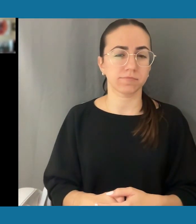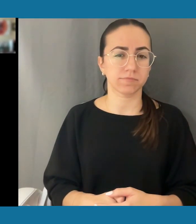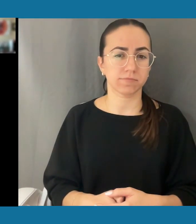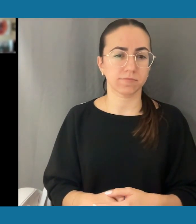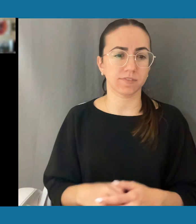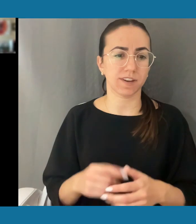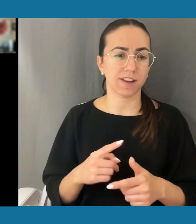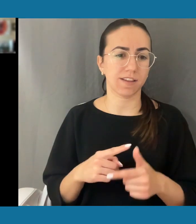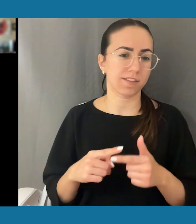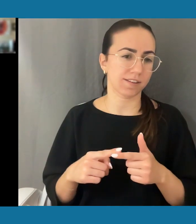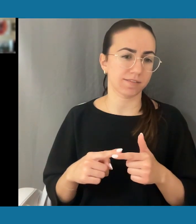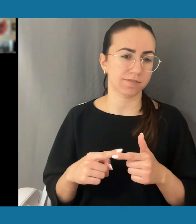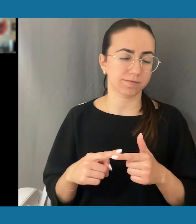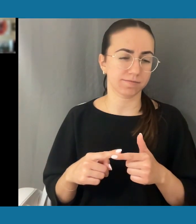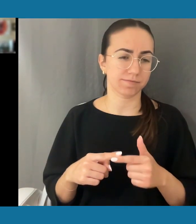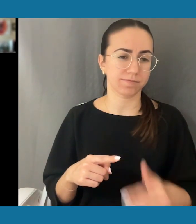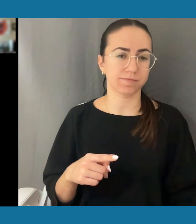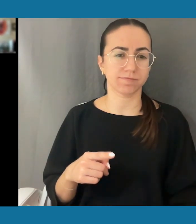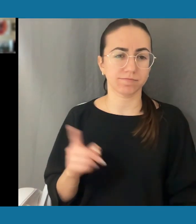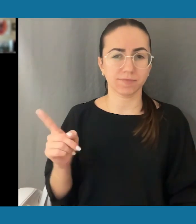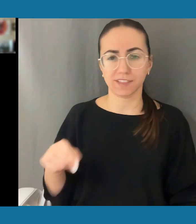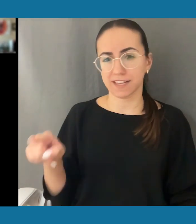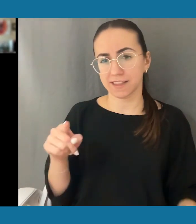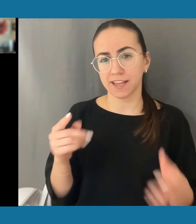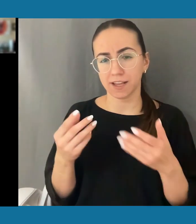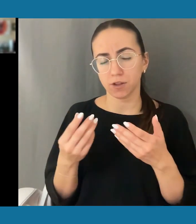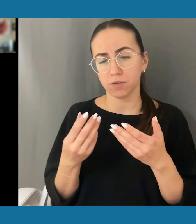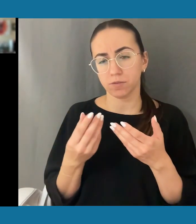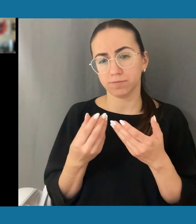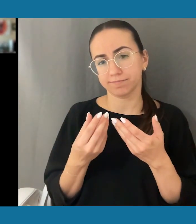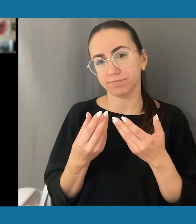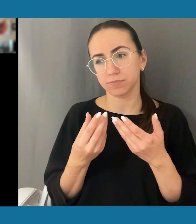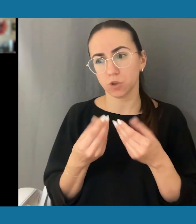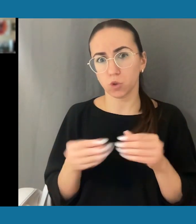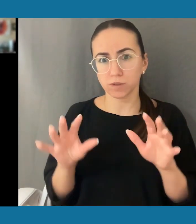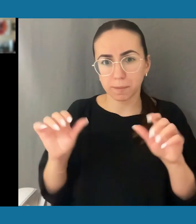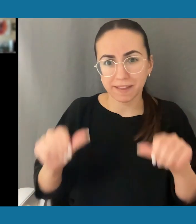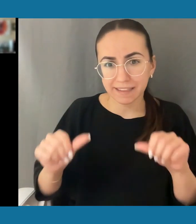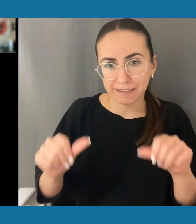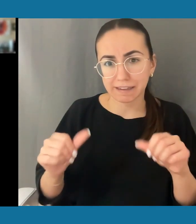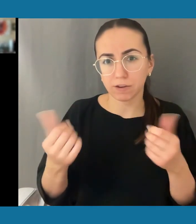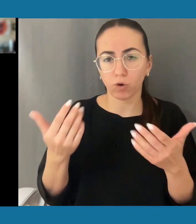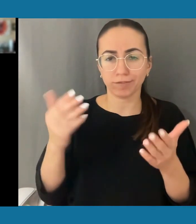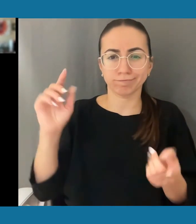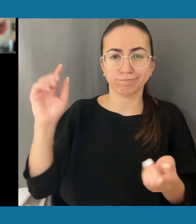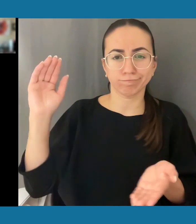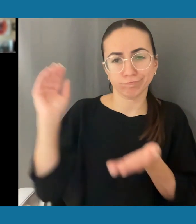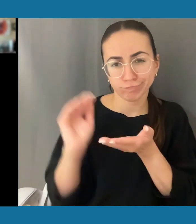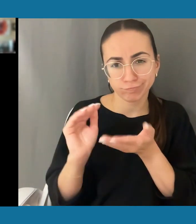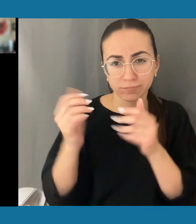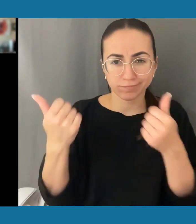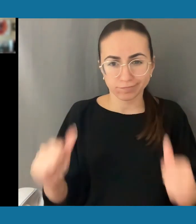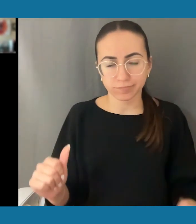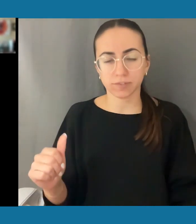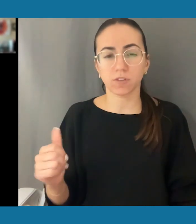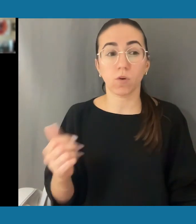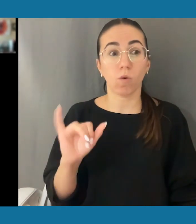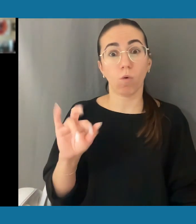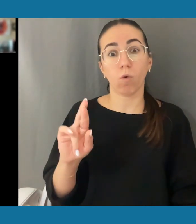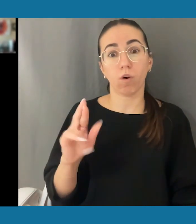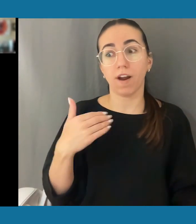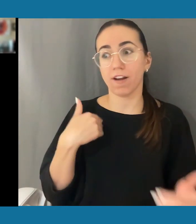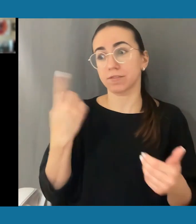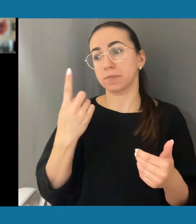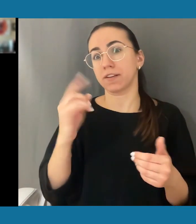know, and as they do lose capacity as they age, or if they have a condition like Alzheimer's, you know, then